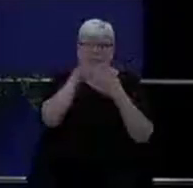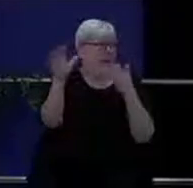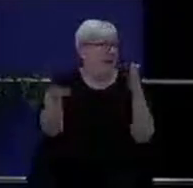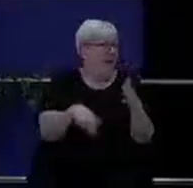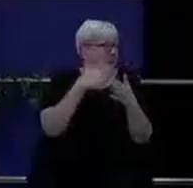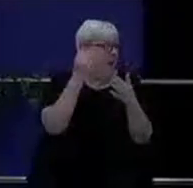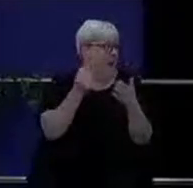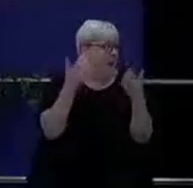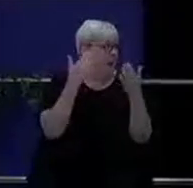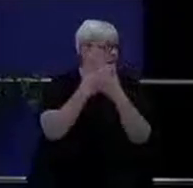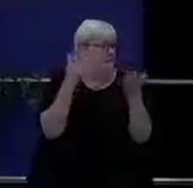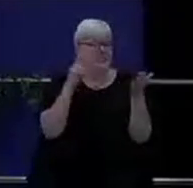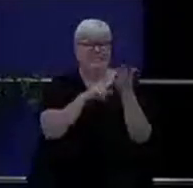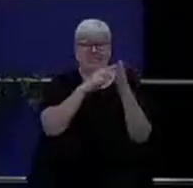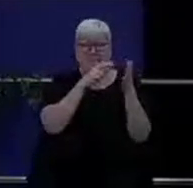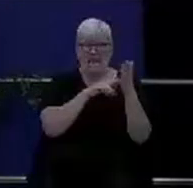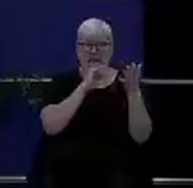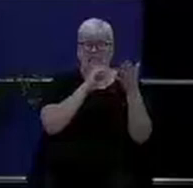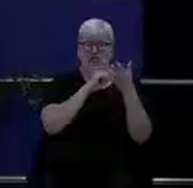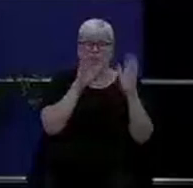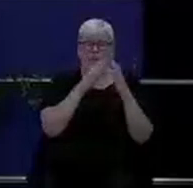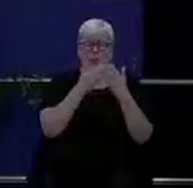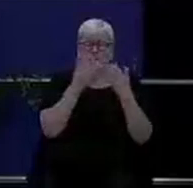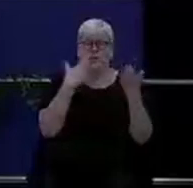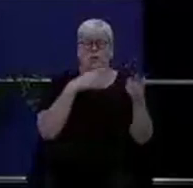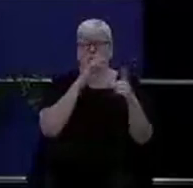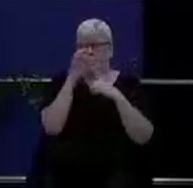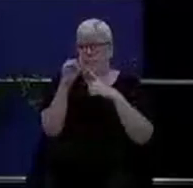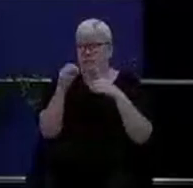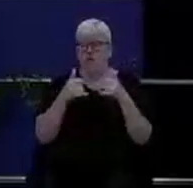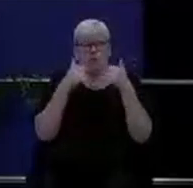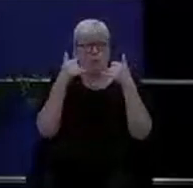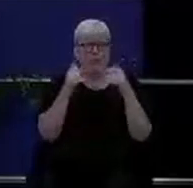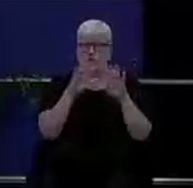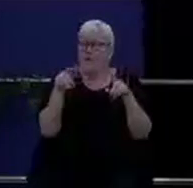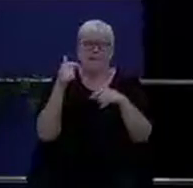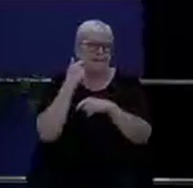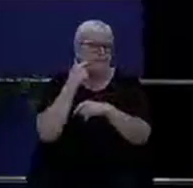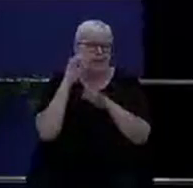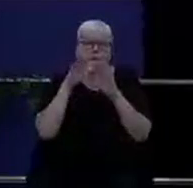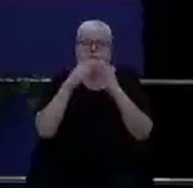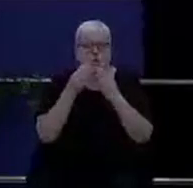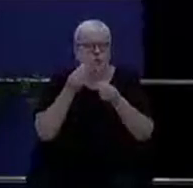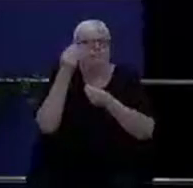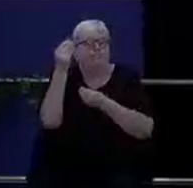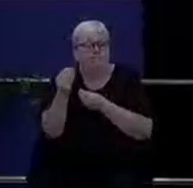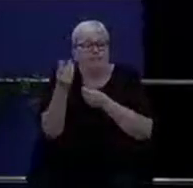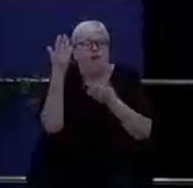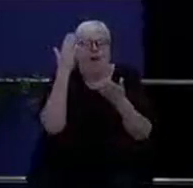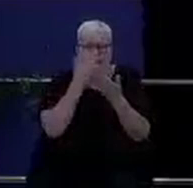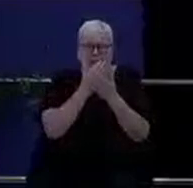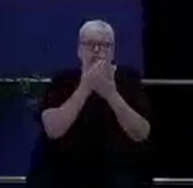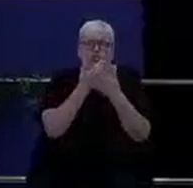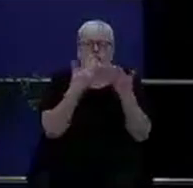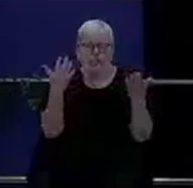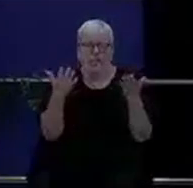of Nan Shepherd books. I do want to specify that the prize is not simply a Nan Shepherd book, that they actually get